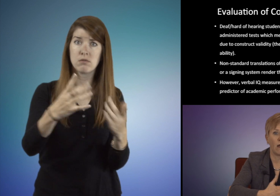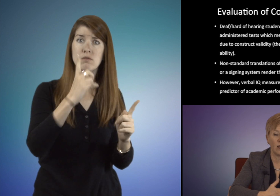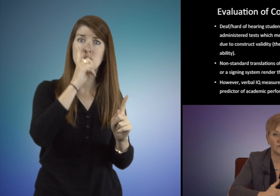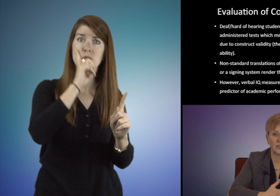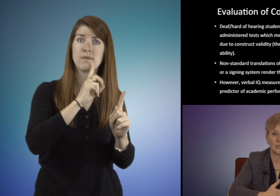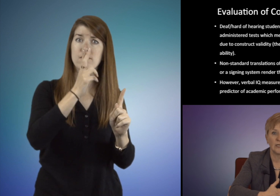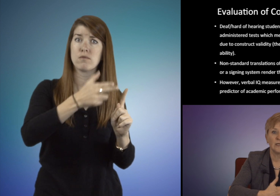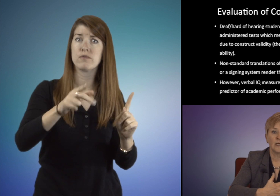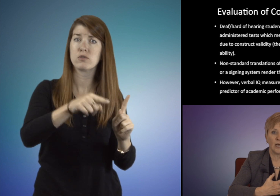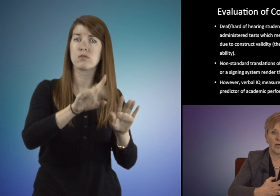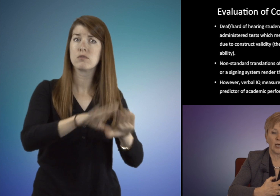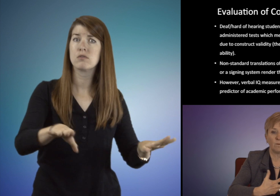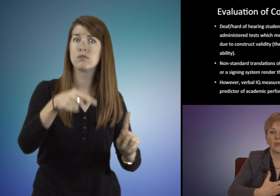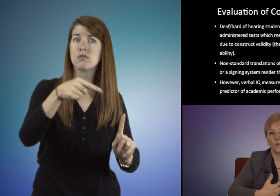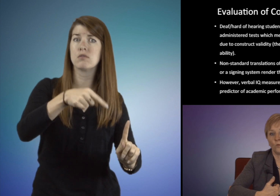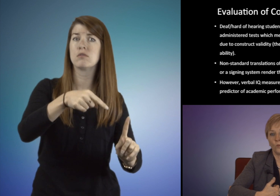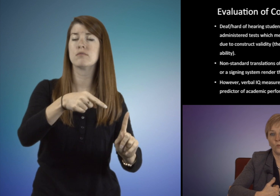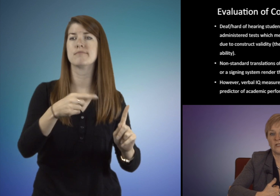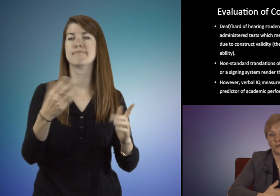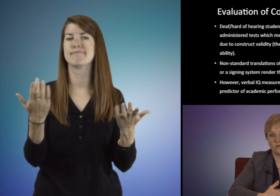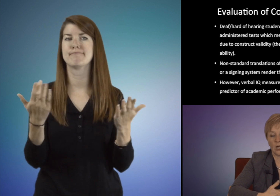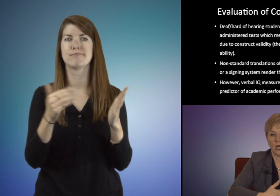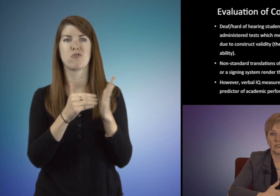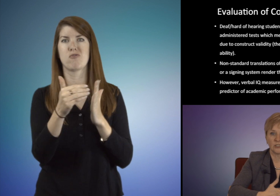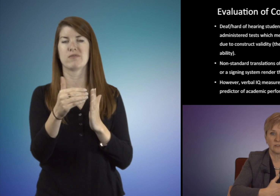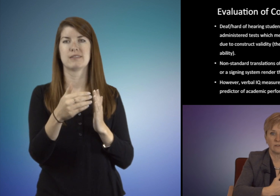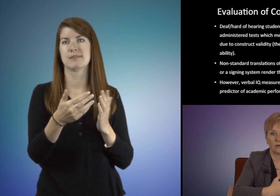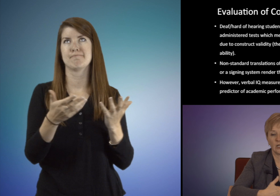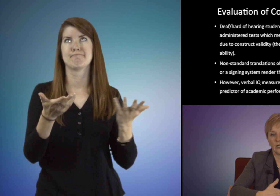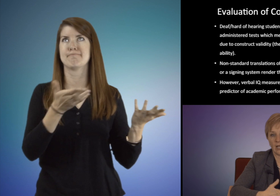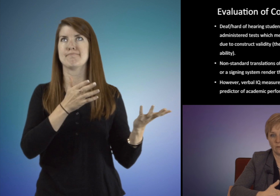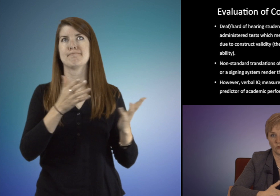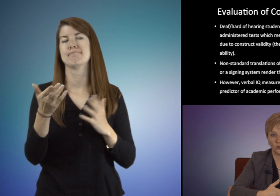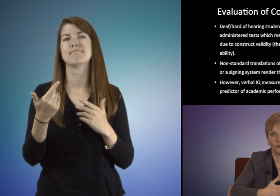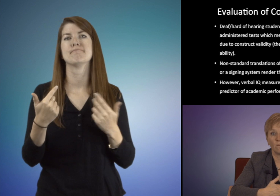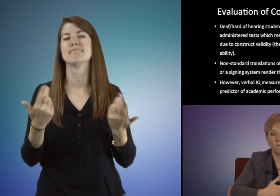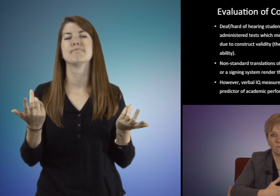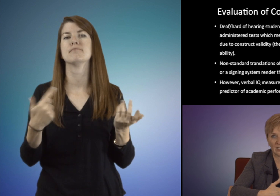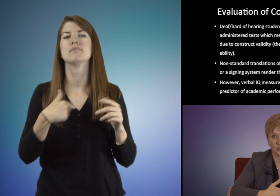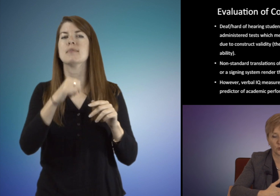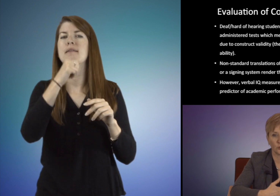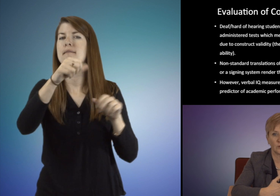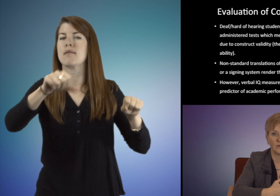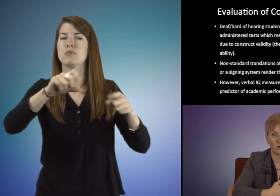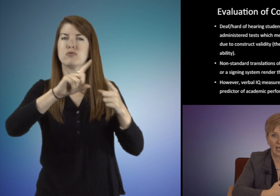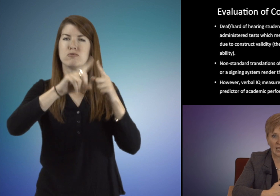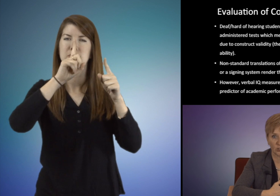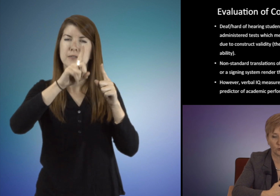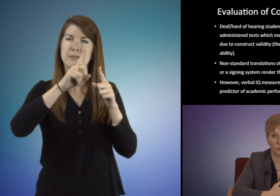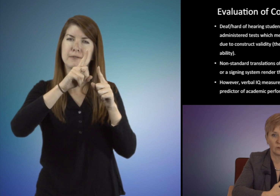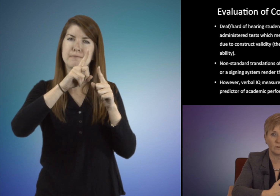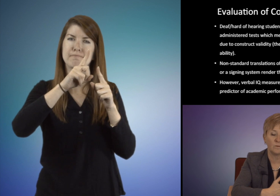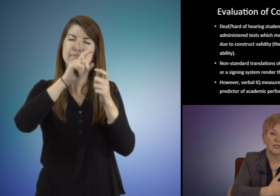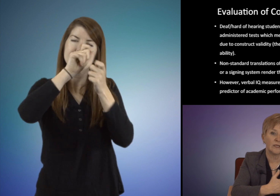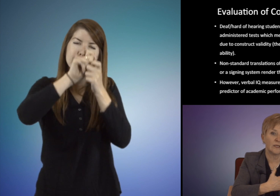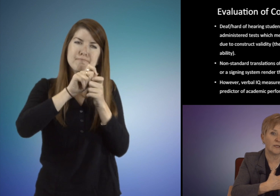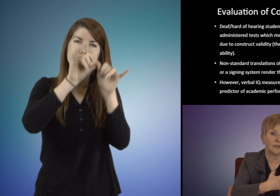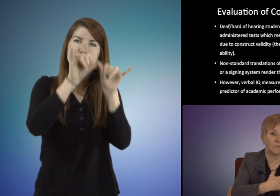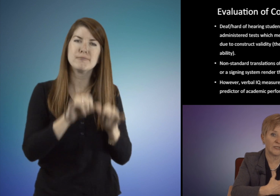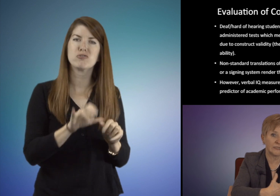hearing, often we are not able to measure their